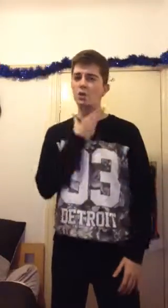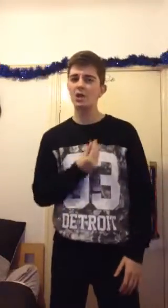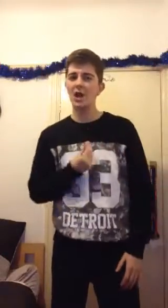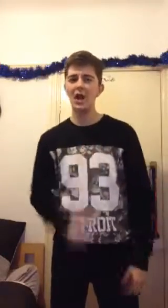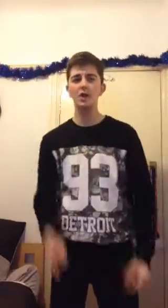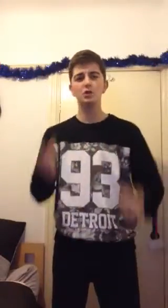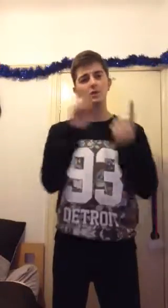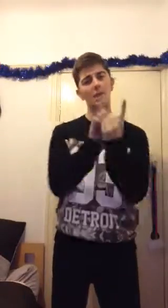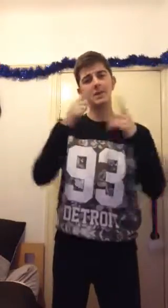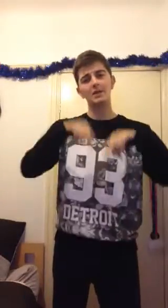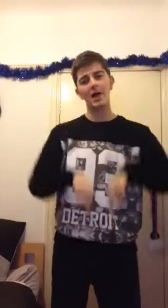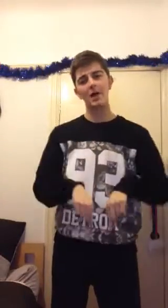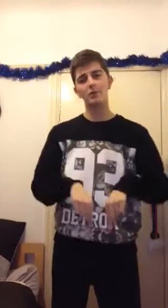Wish I hadn't near me now.